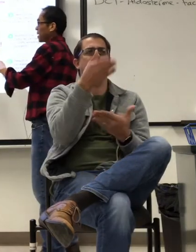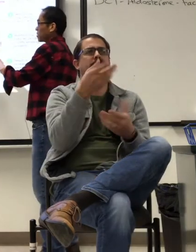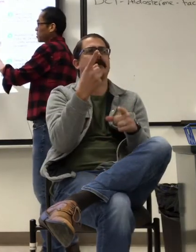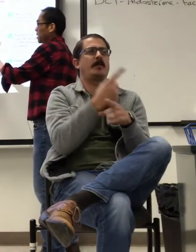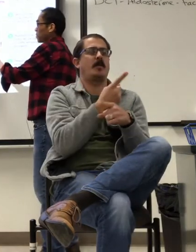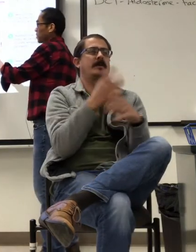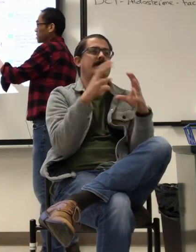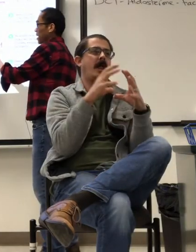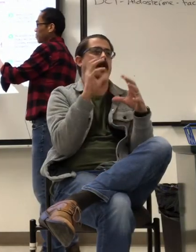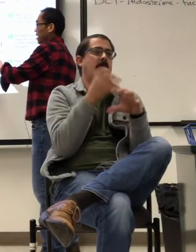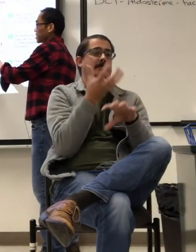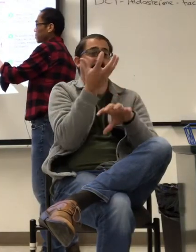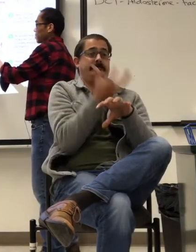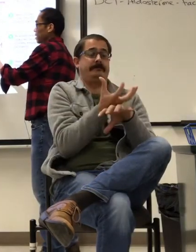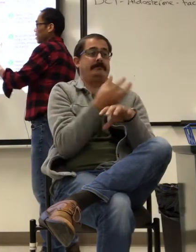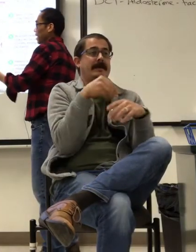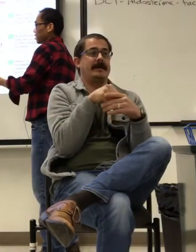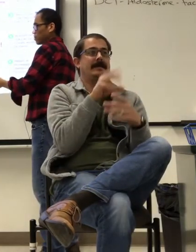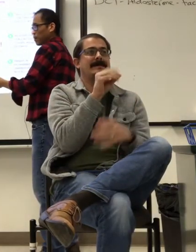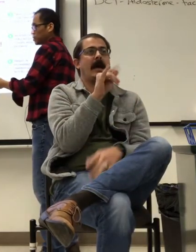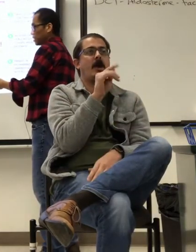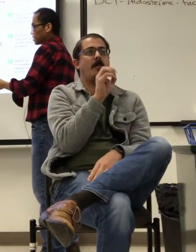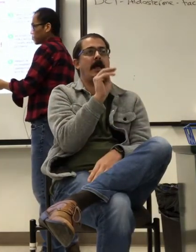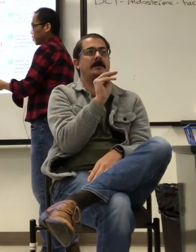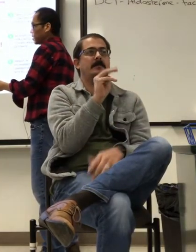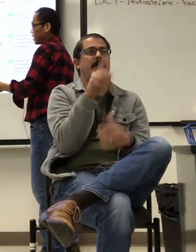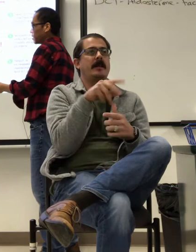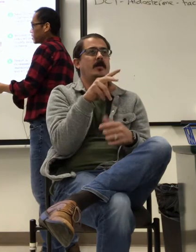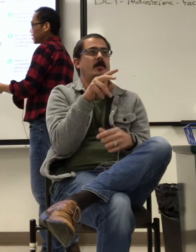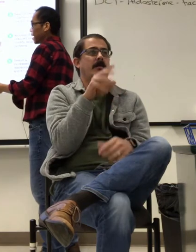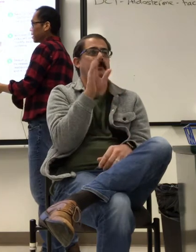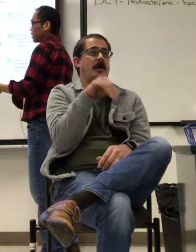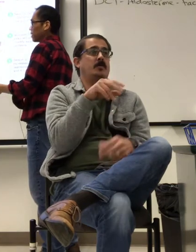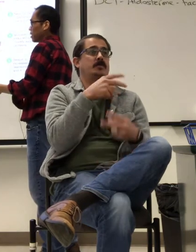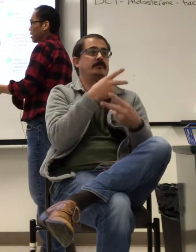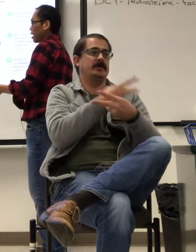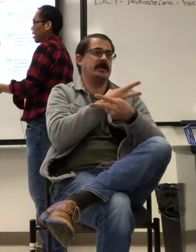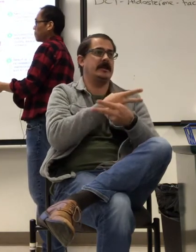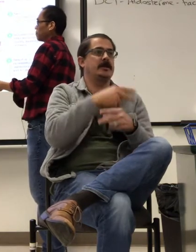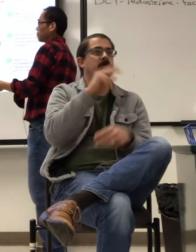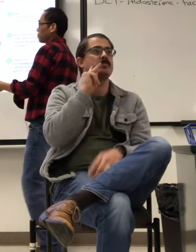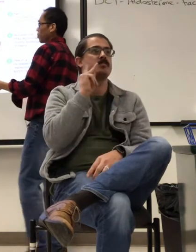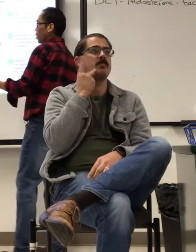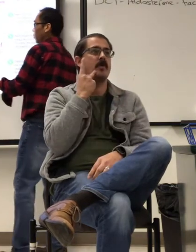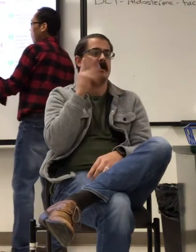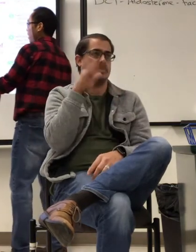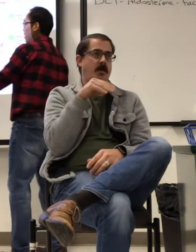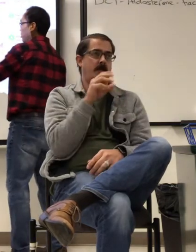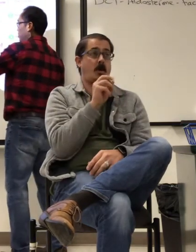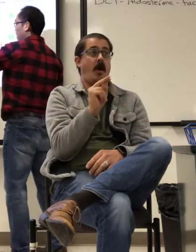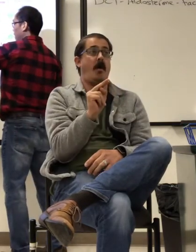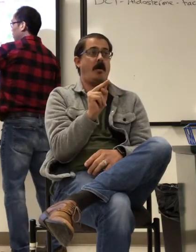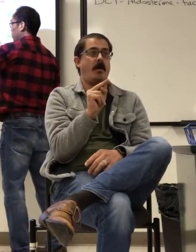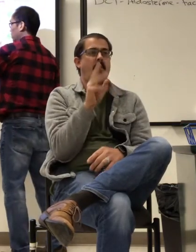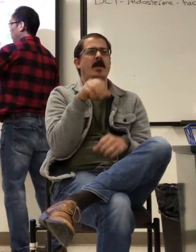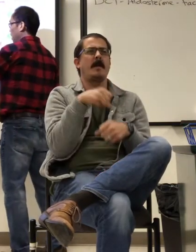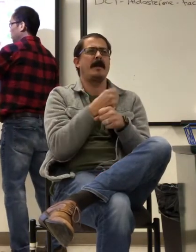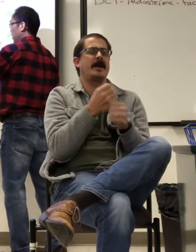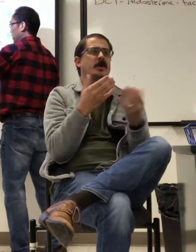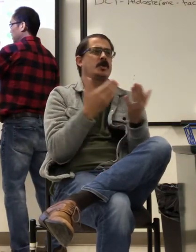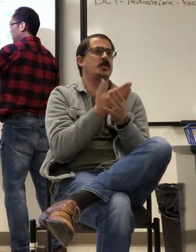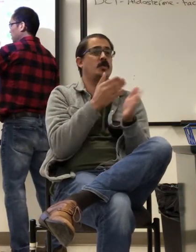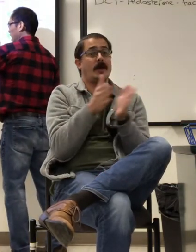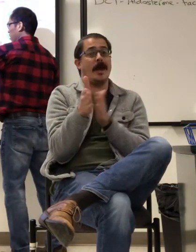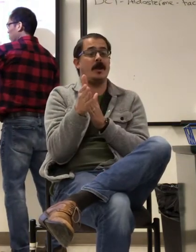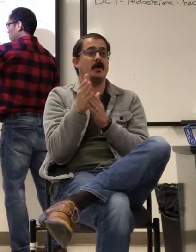it binds its receptor in the cytoplasm, and turn on the genes and proteins, and it will make new channels and